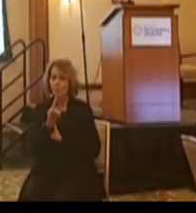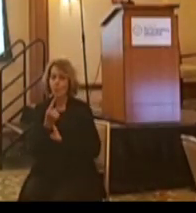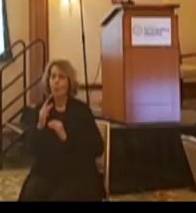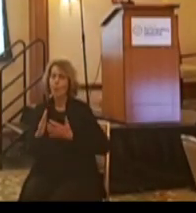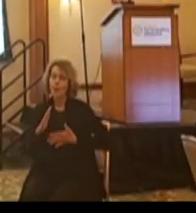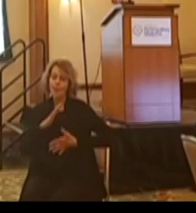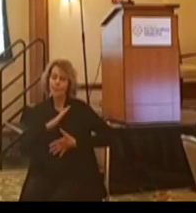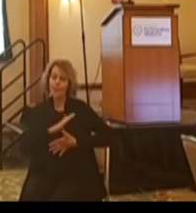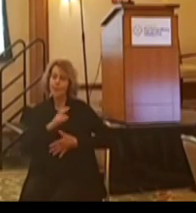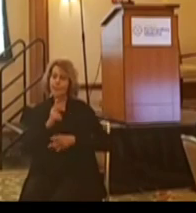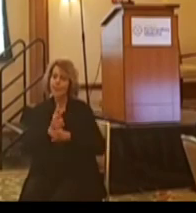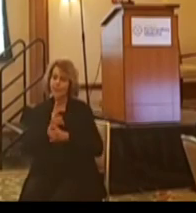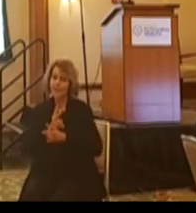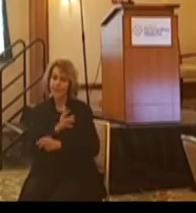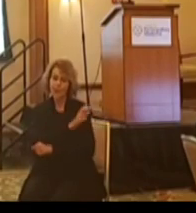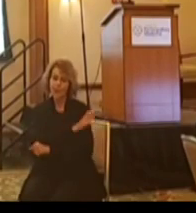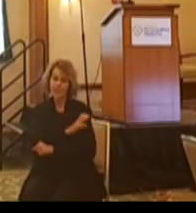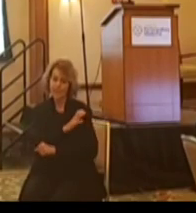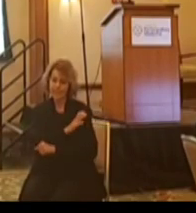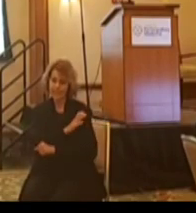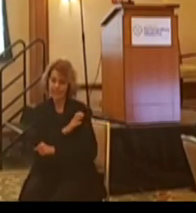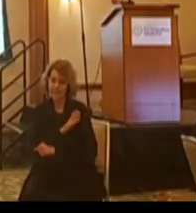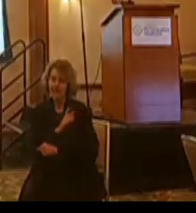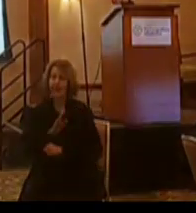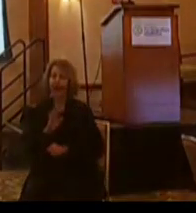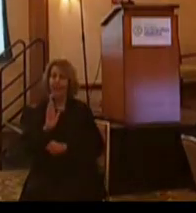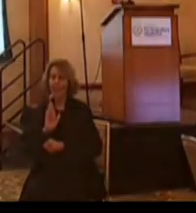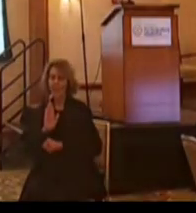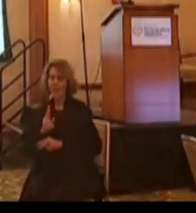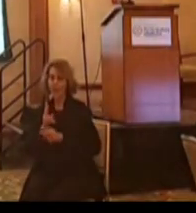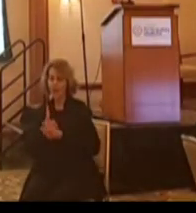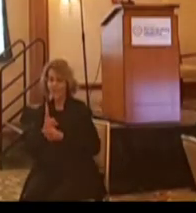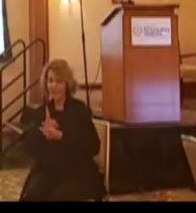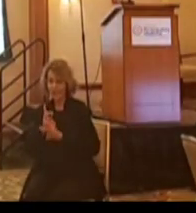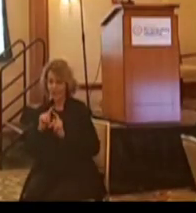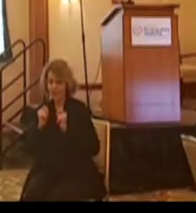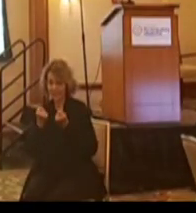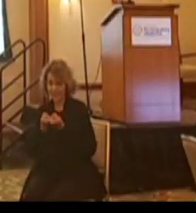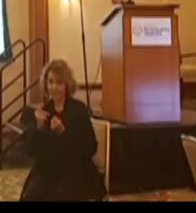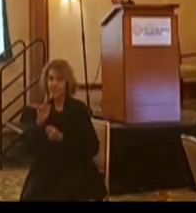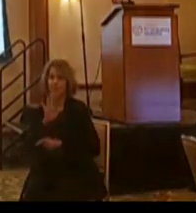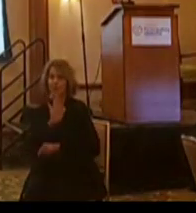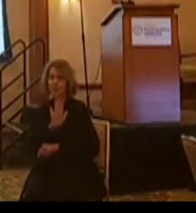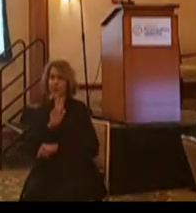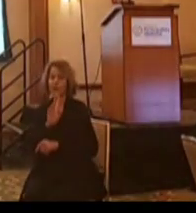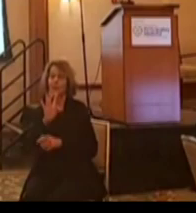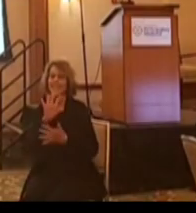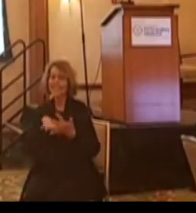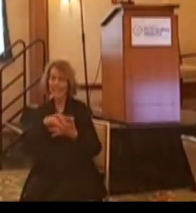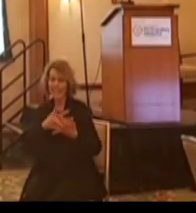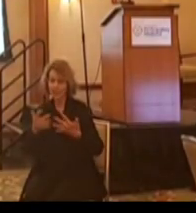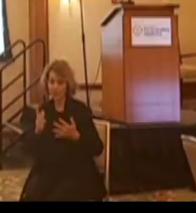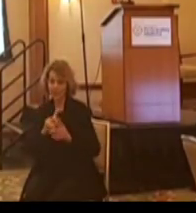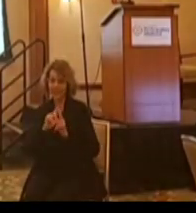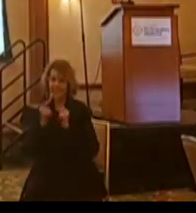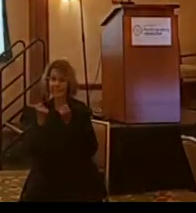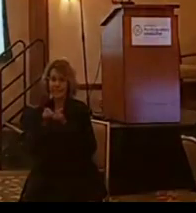care teams and the sort of scheduling teams associated with those areas to